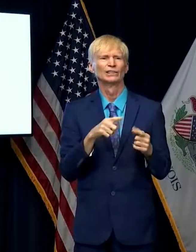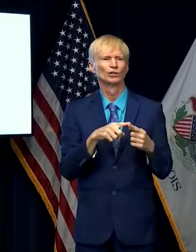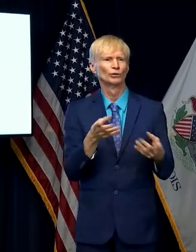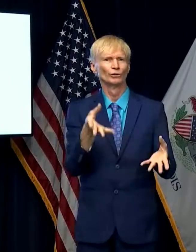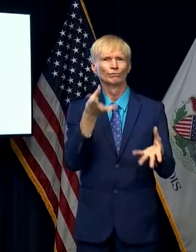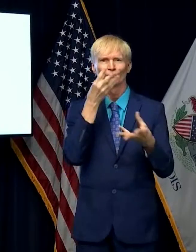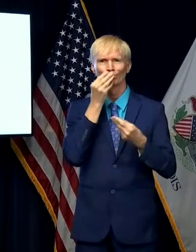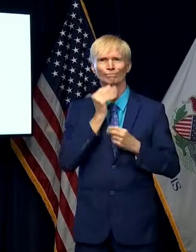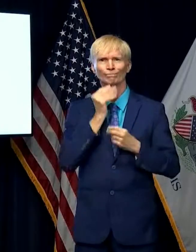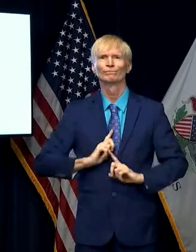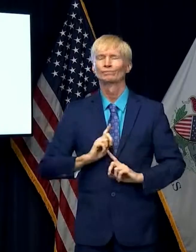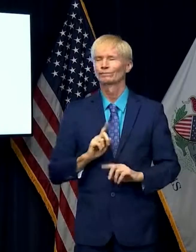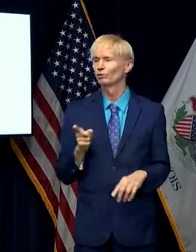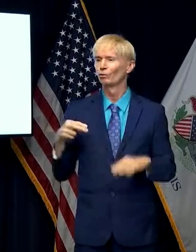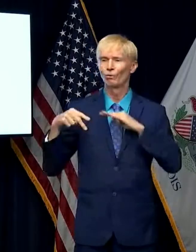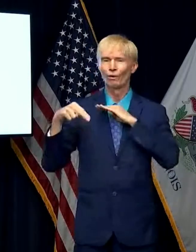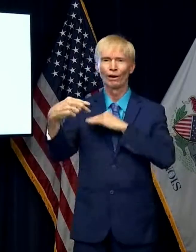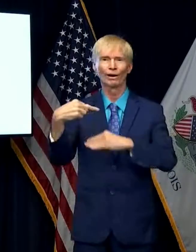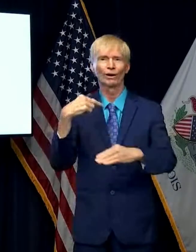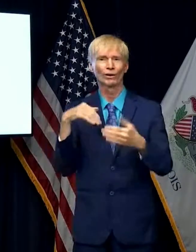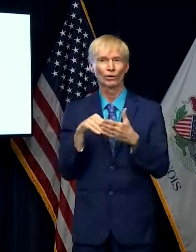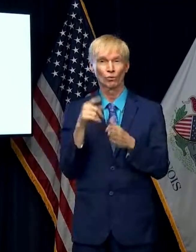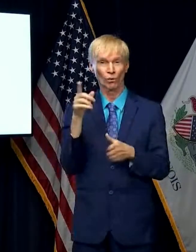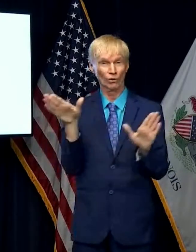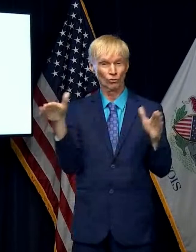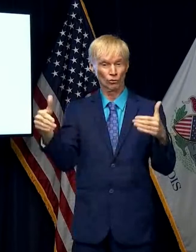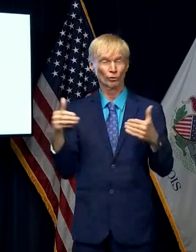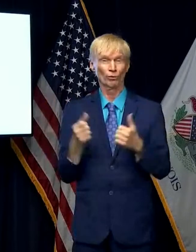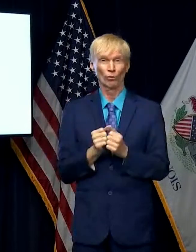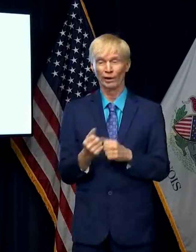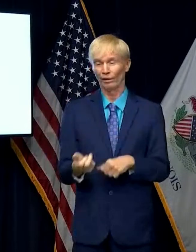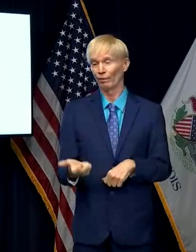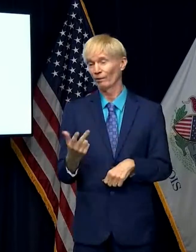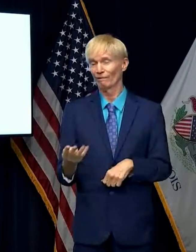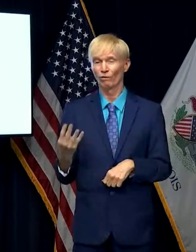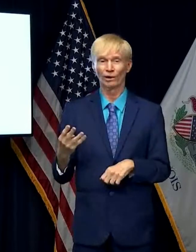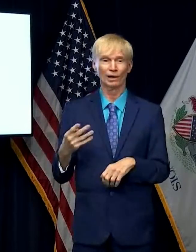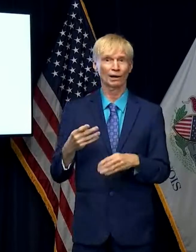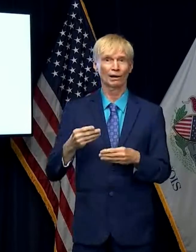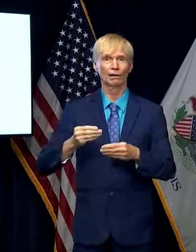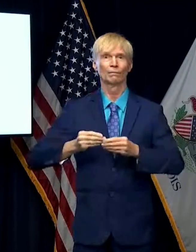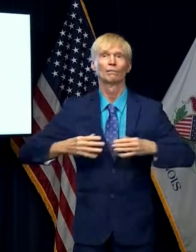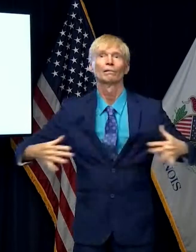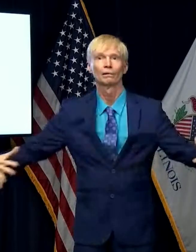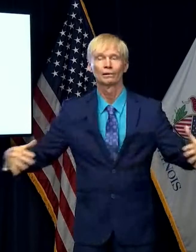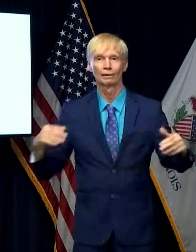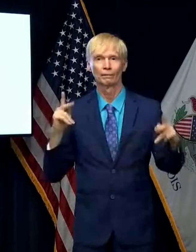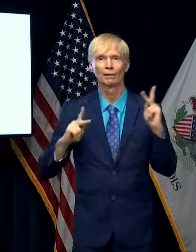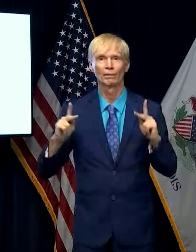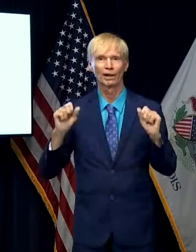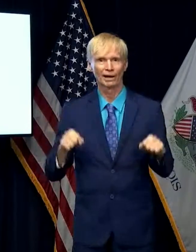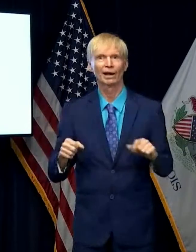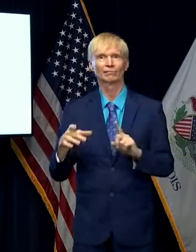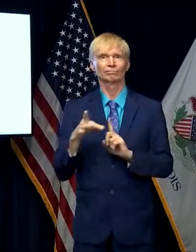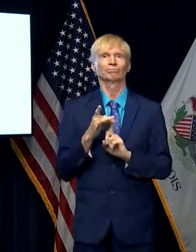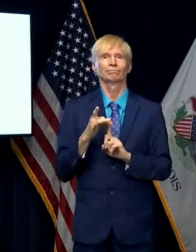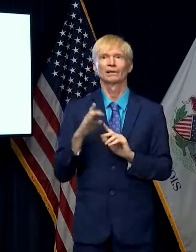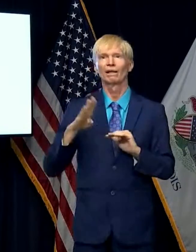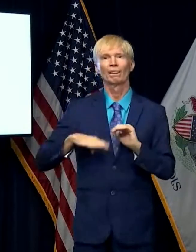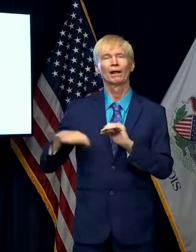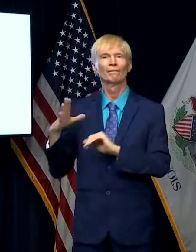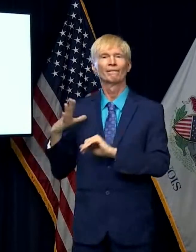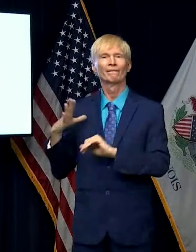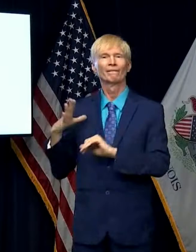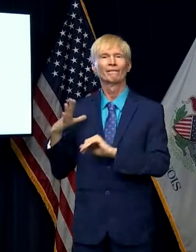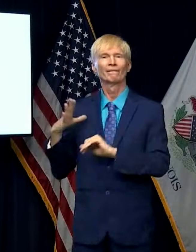that it twice or three times as many people can get the COVID now with the Delta variant as when we had the